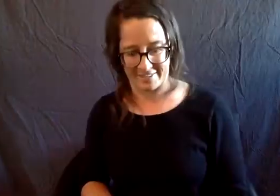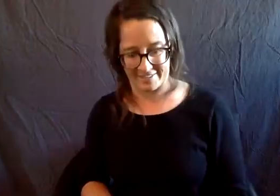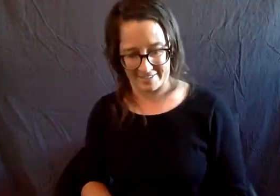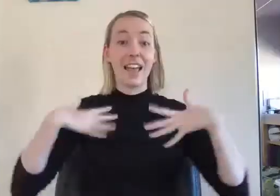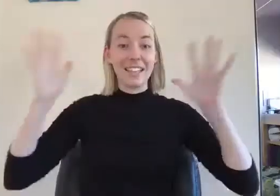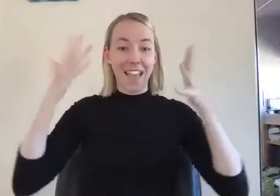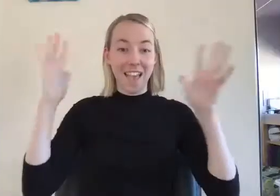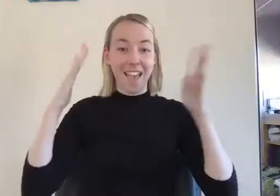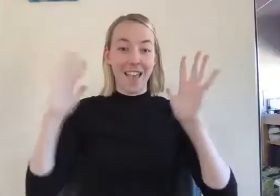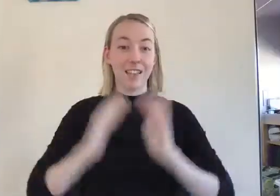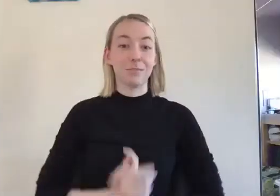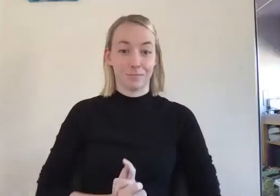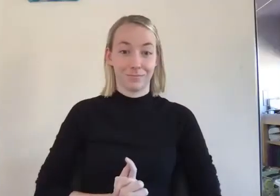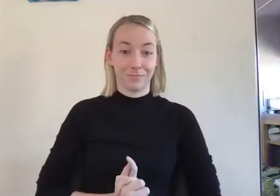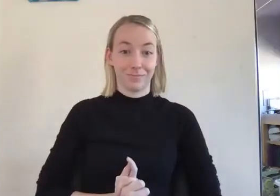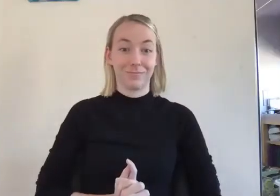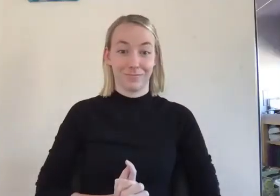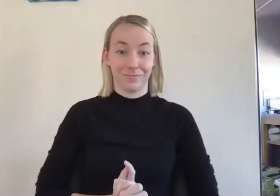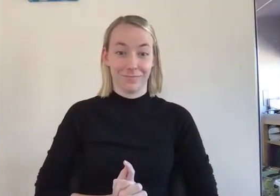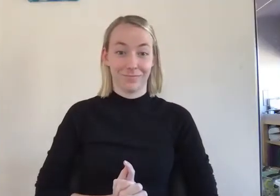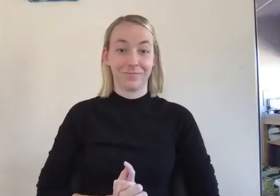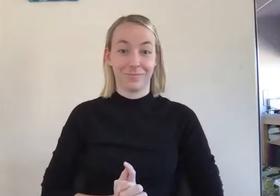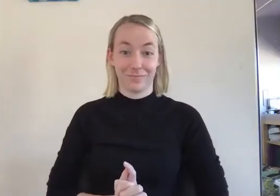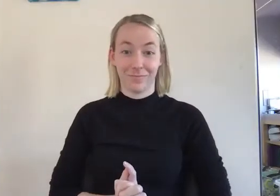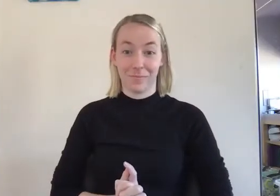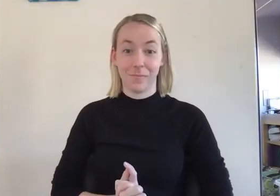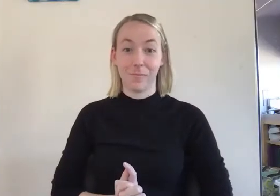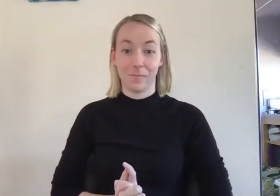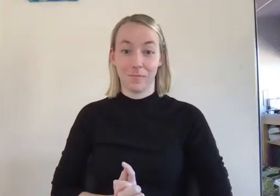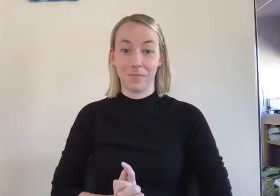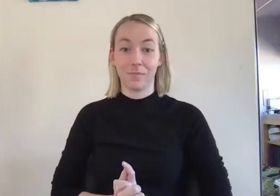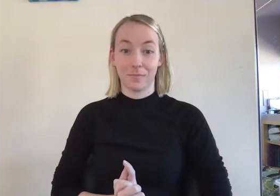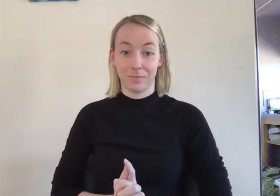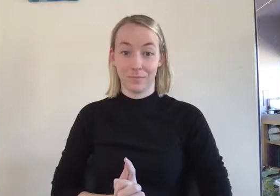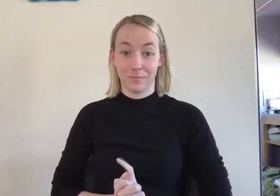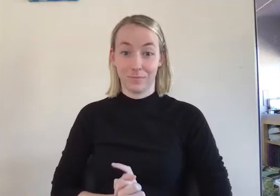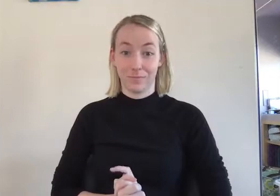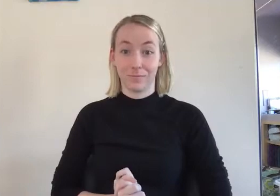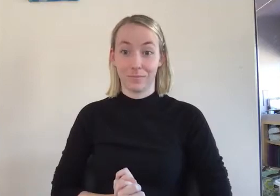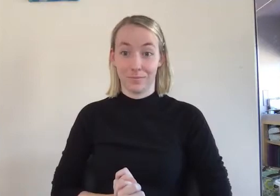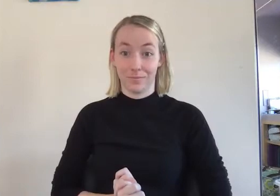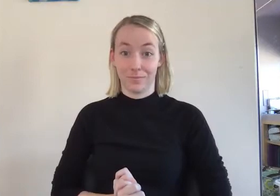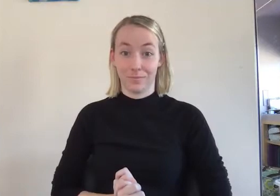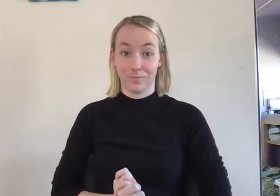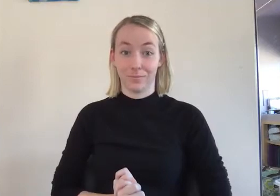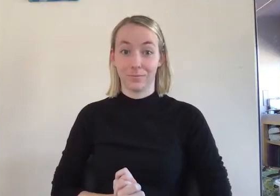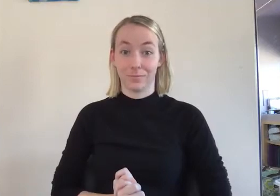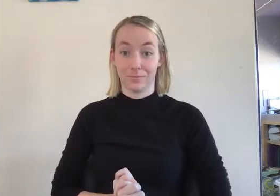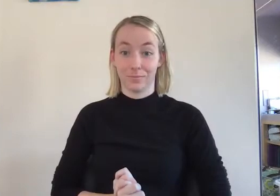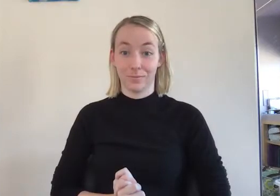Yay, Dylan. Hi, I'm Jasmine. Thank you so much, Yvonne, for allowing us